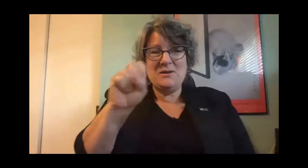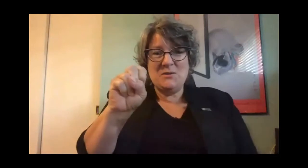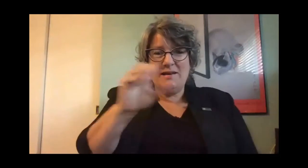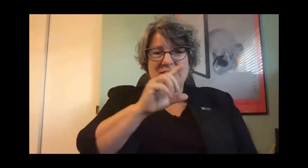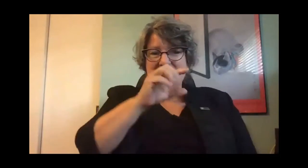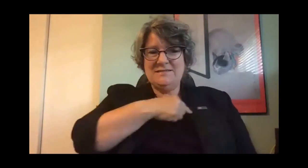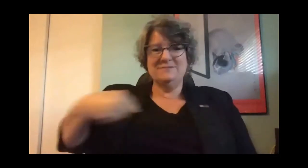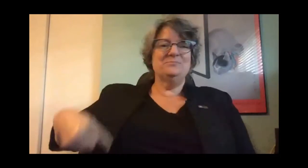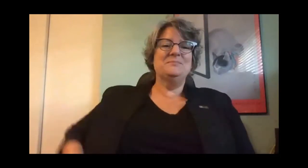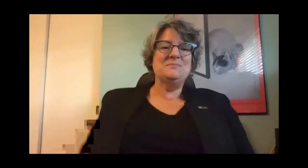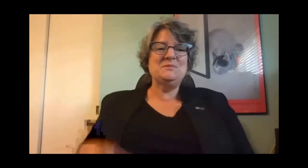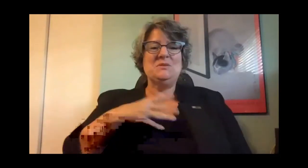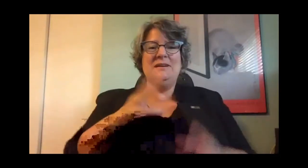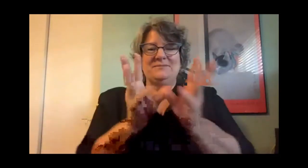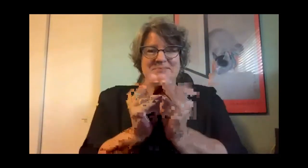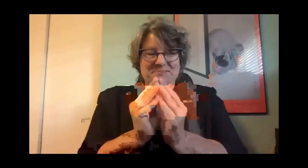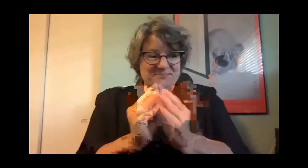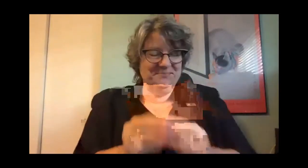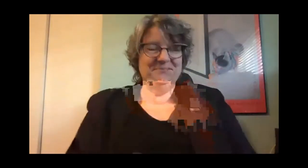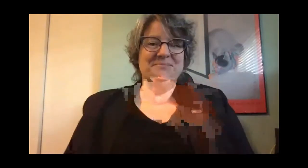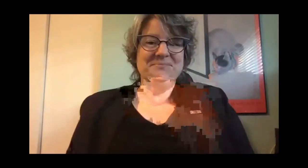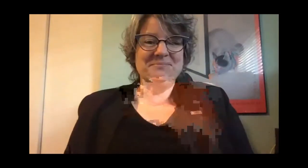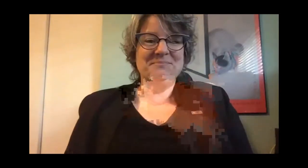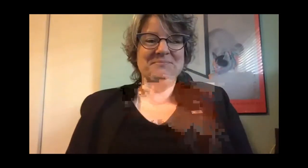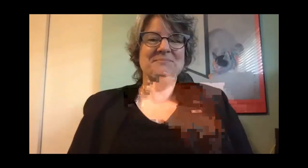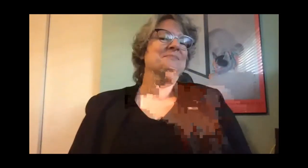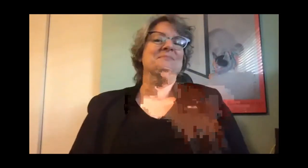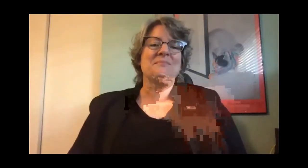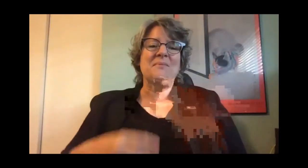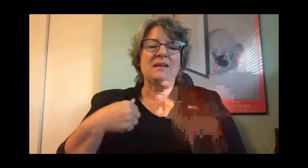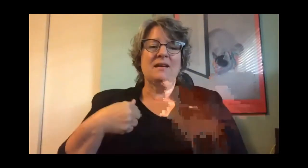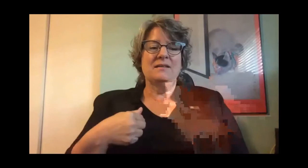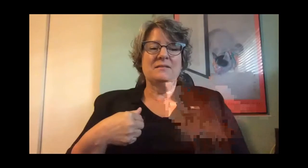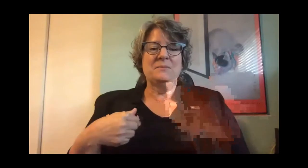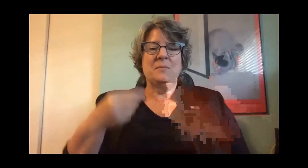welcome to our US-China meeting and conference tonight.